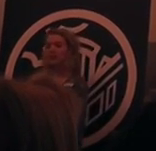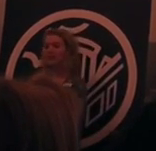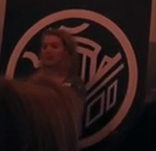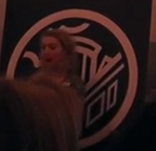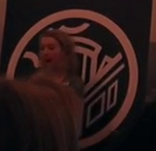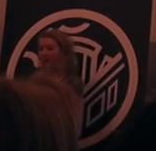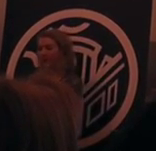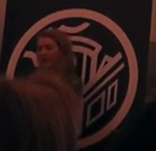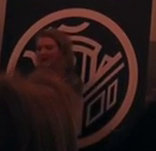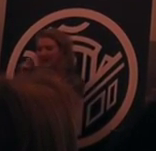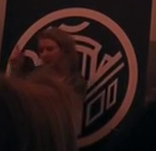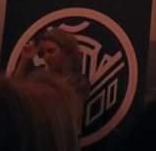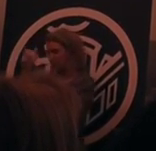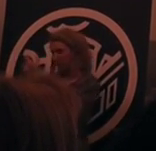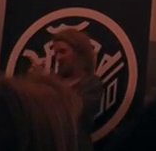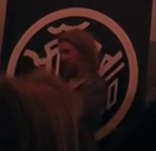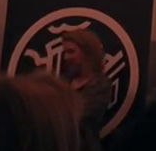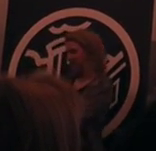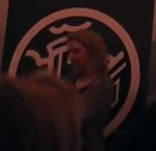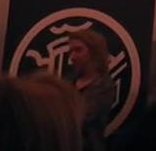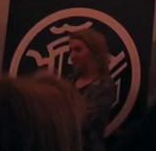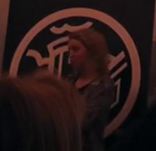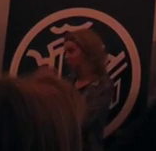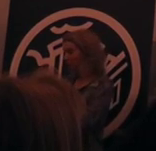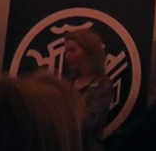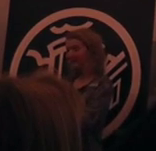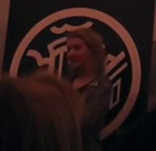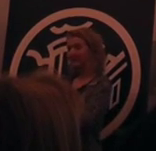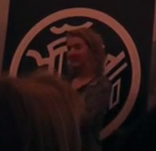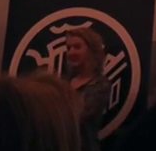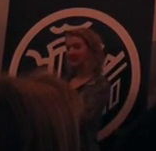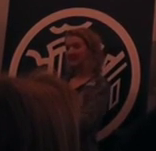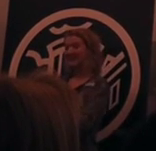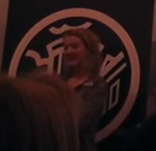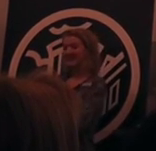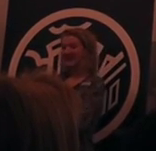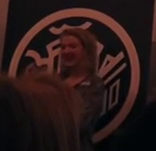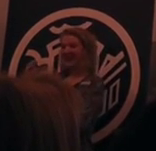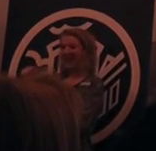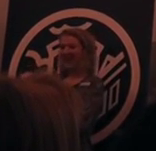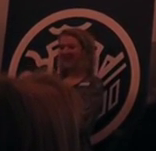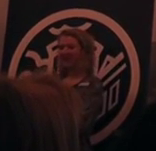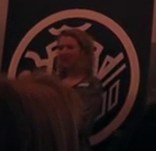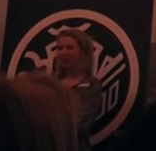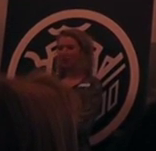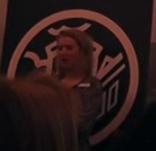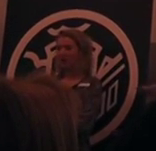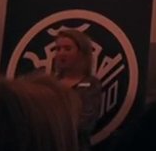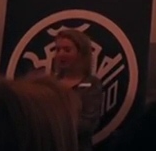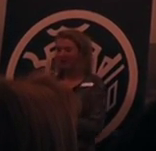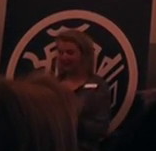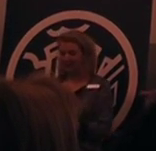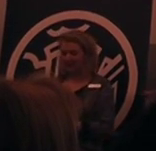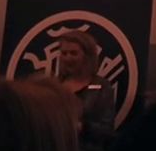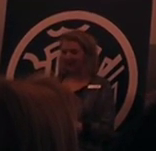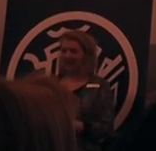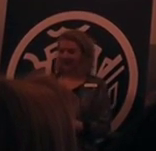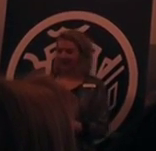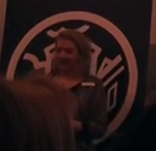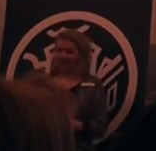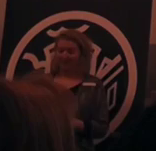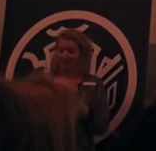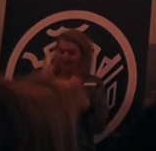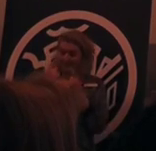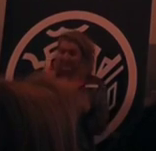police stopping traffic in Hanoi first of all, to see them stopping traffic, period, is